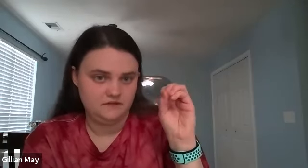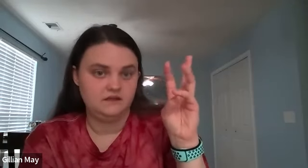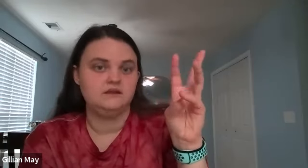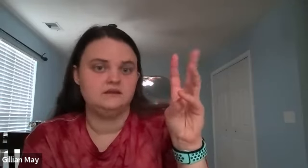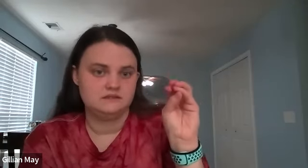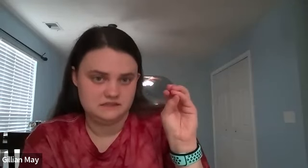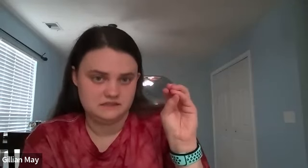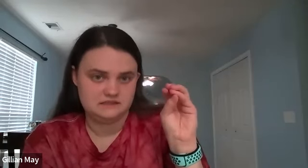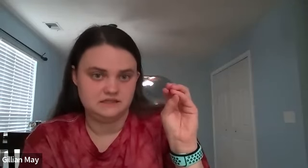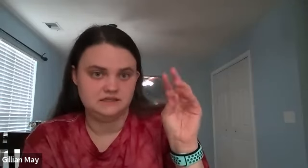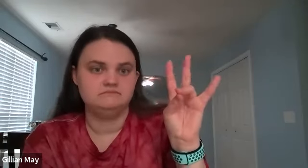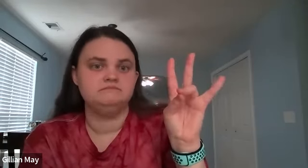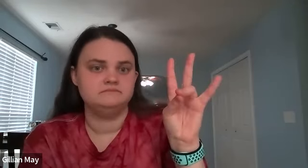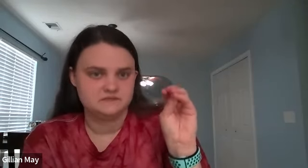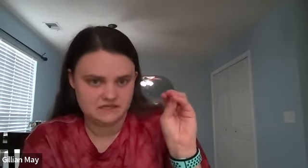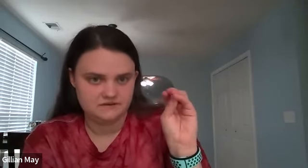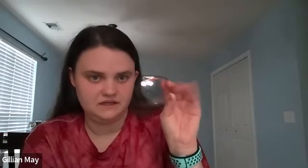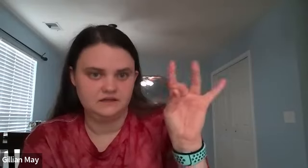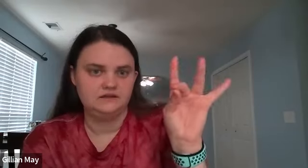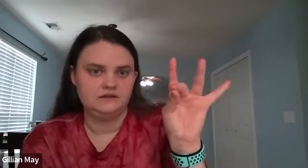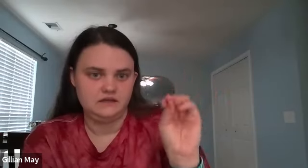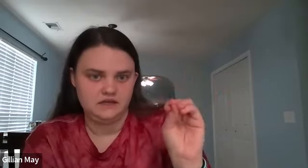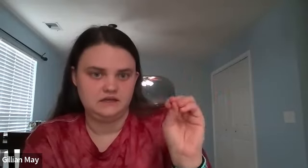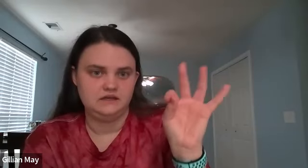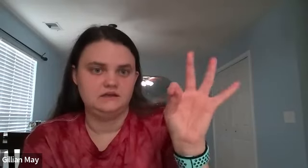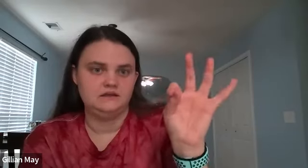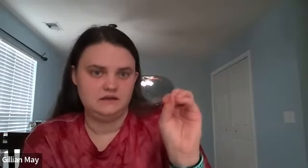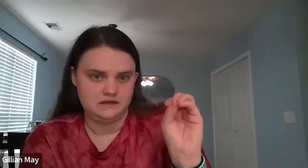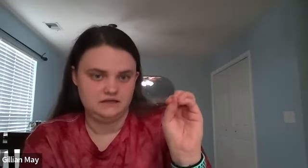50, 60, 70, 80,